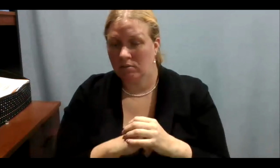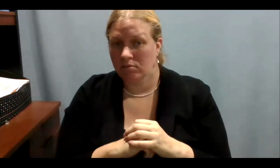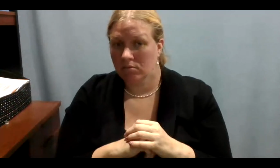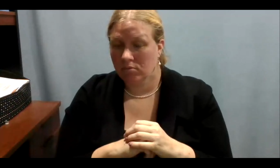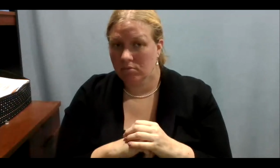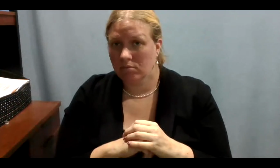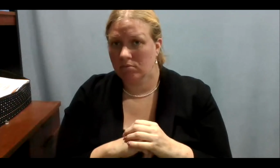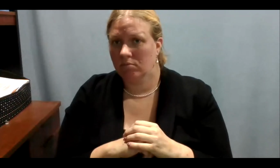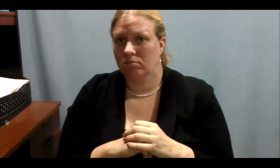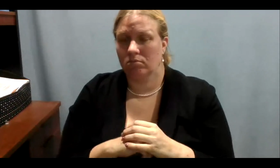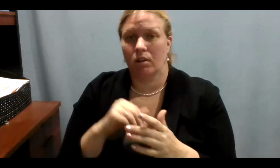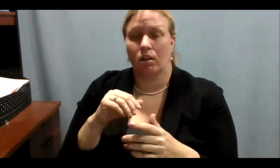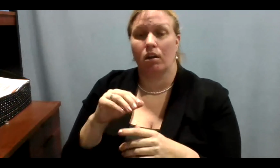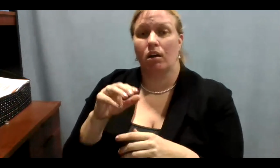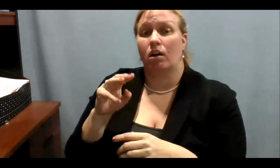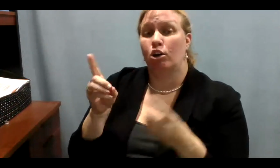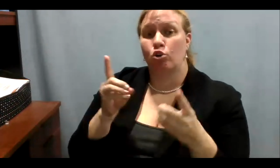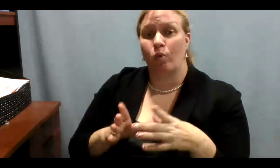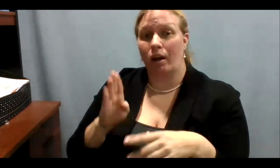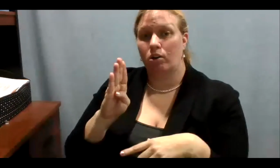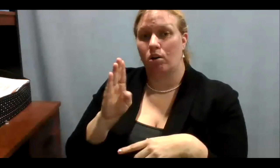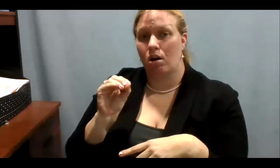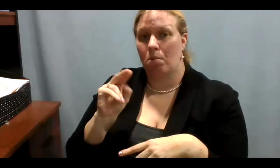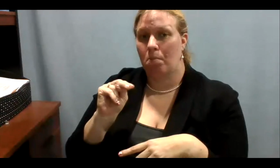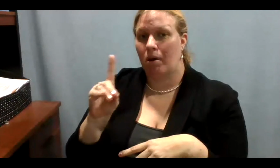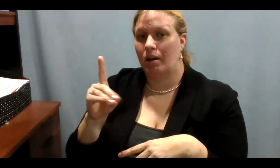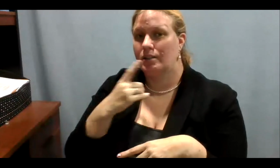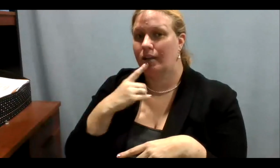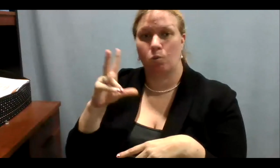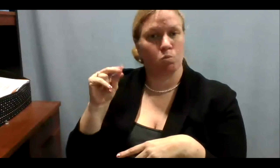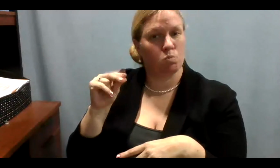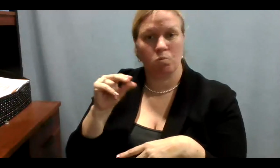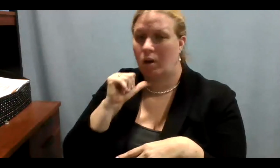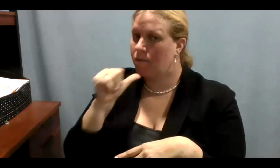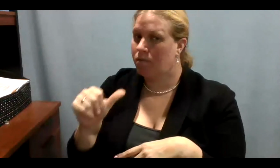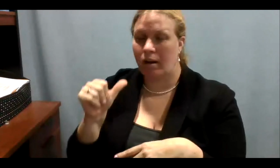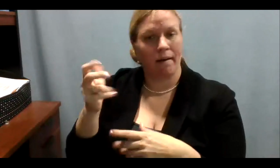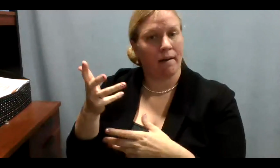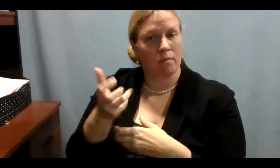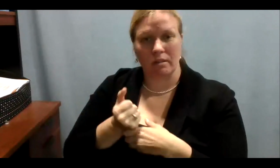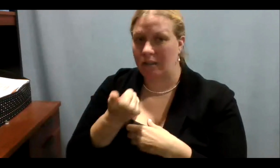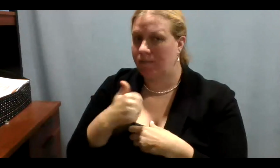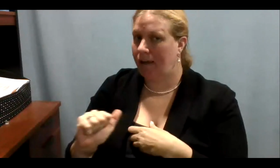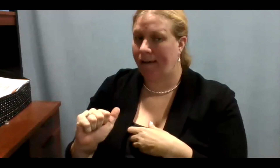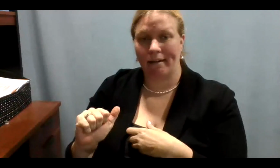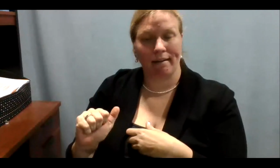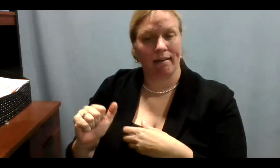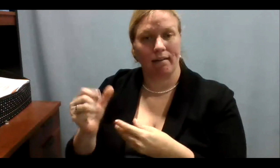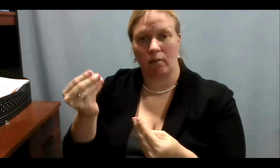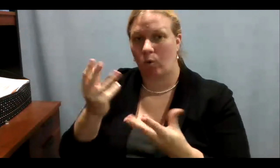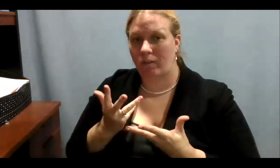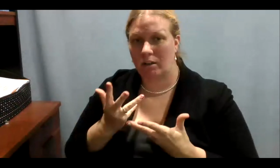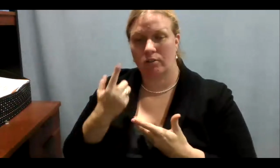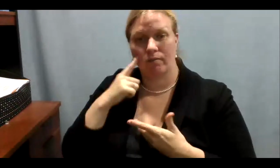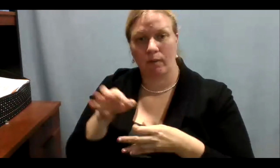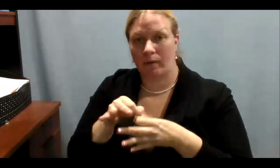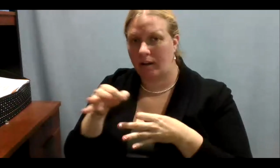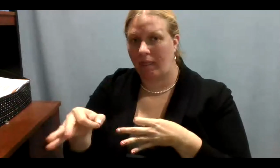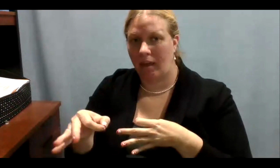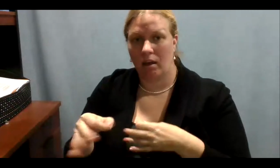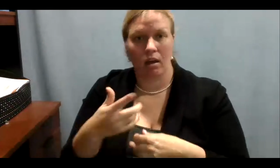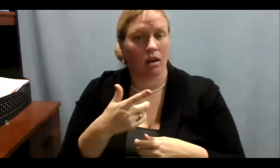I have not received any notification relating any delay with vaccinations. So I understand you have to order